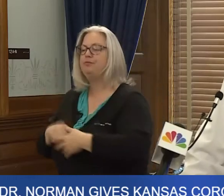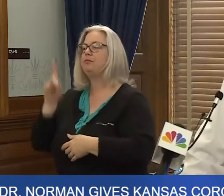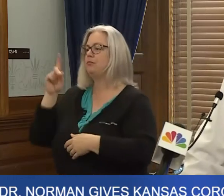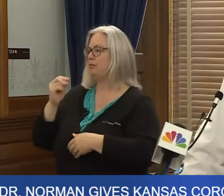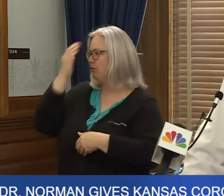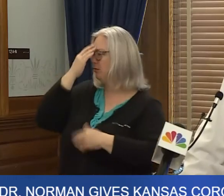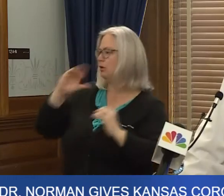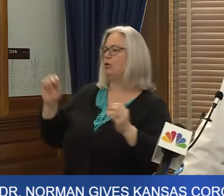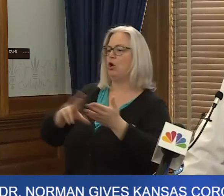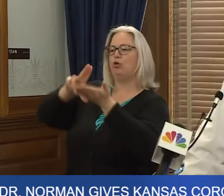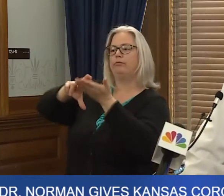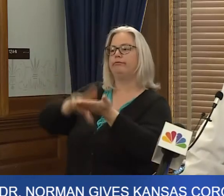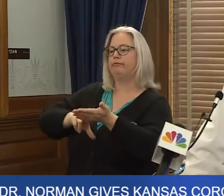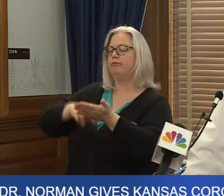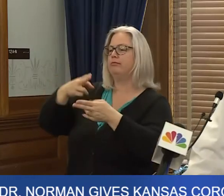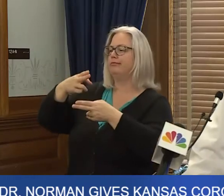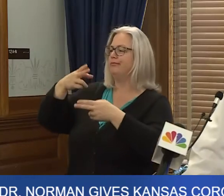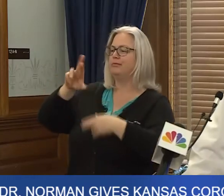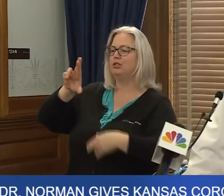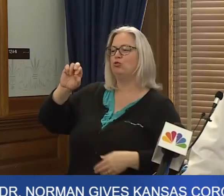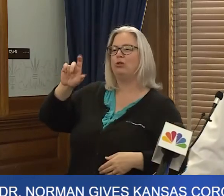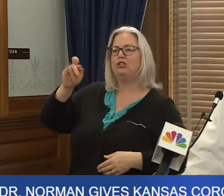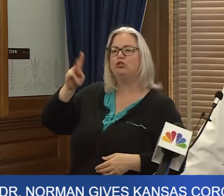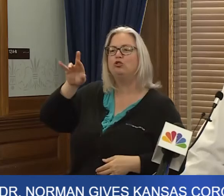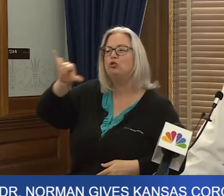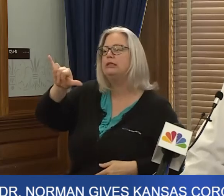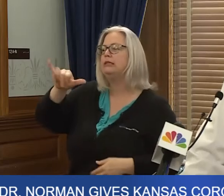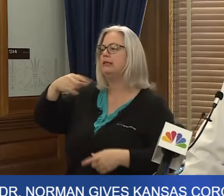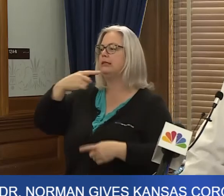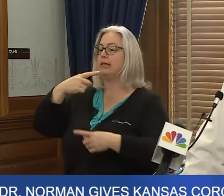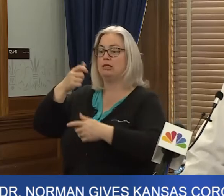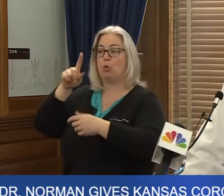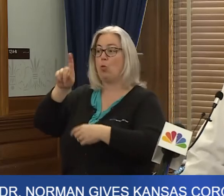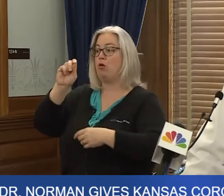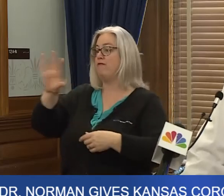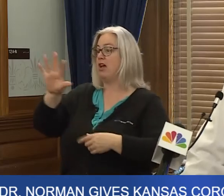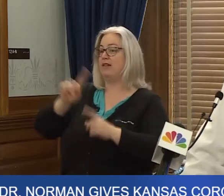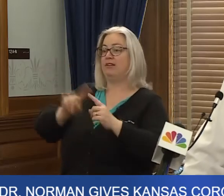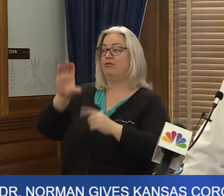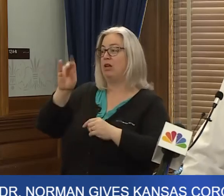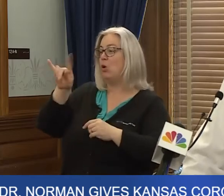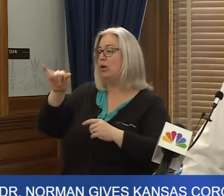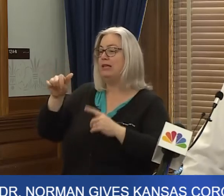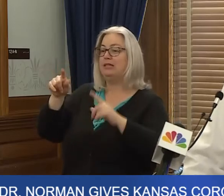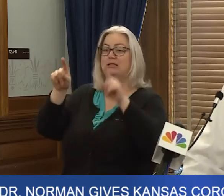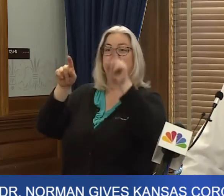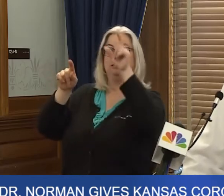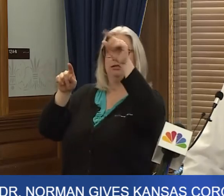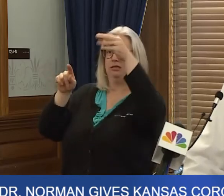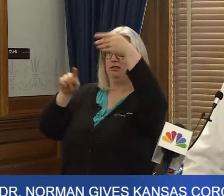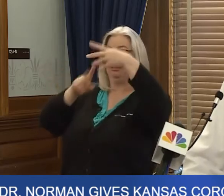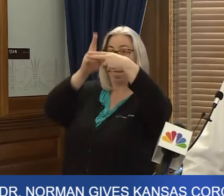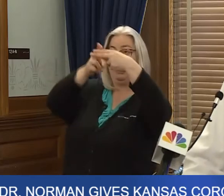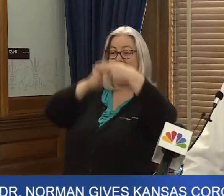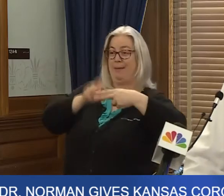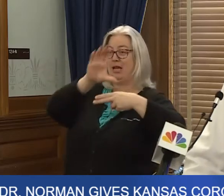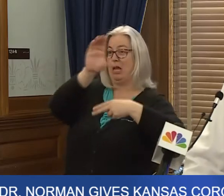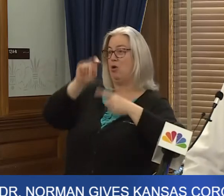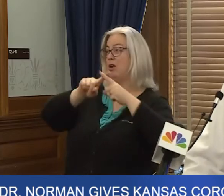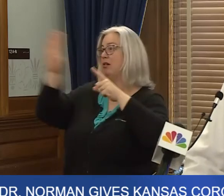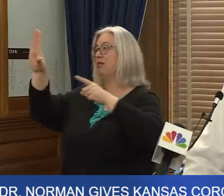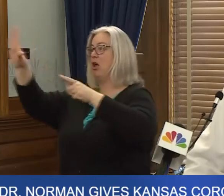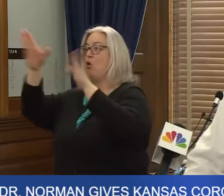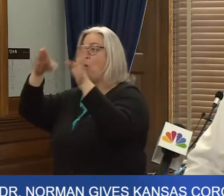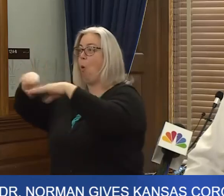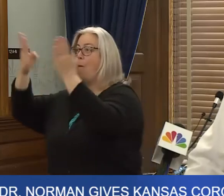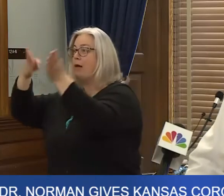a registry that says here's where every one of the 105 counties is as it relates to their own reopening plan.